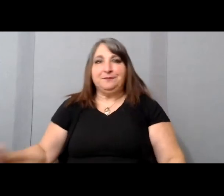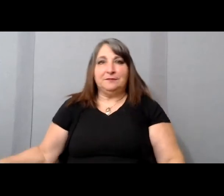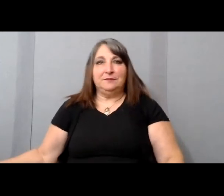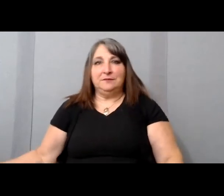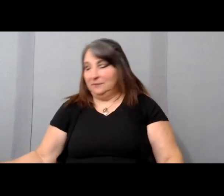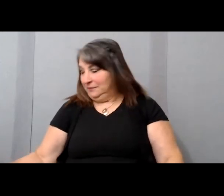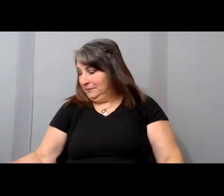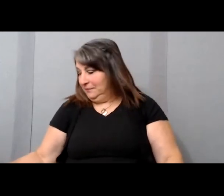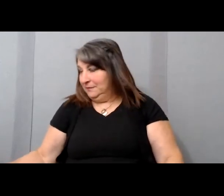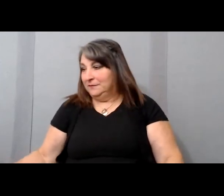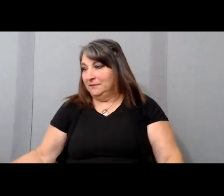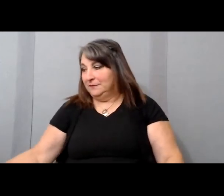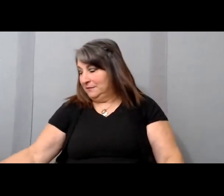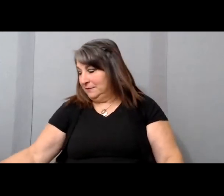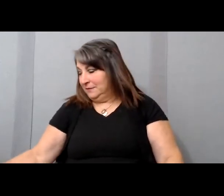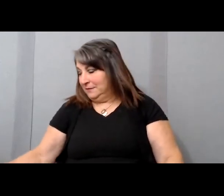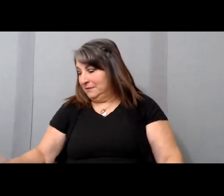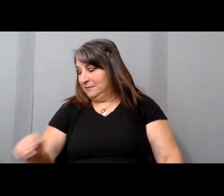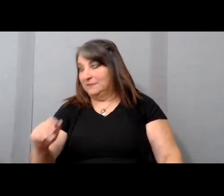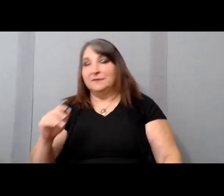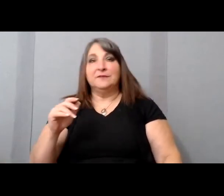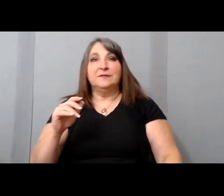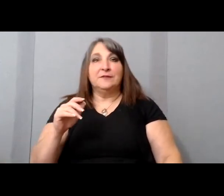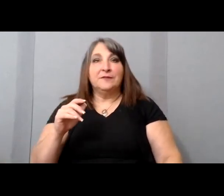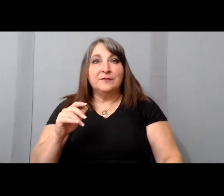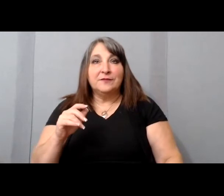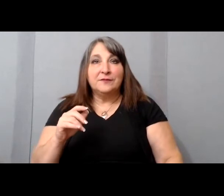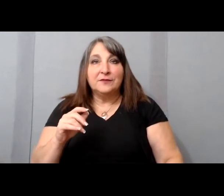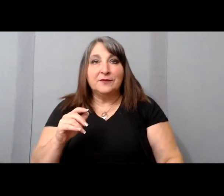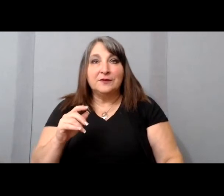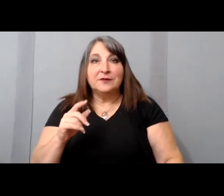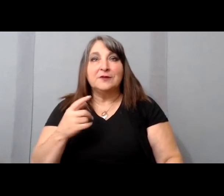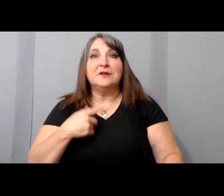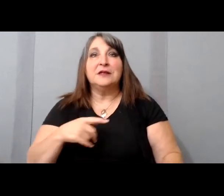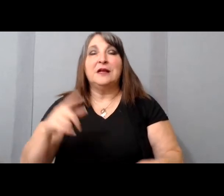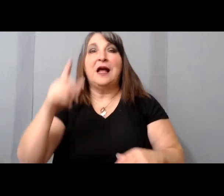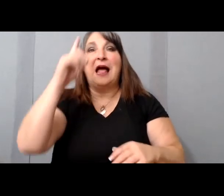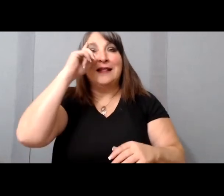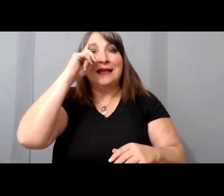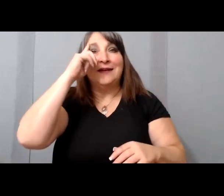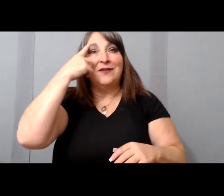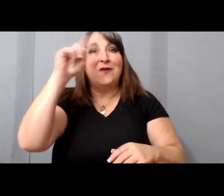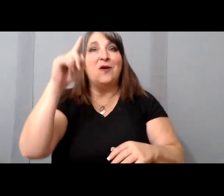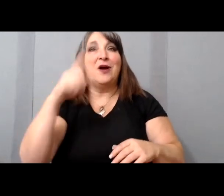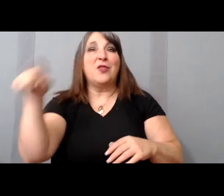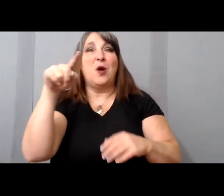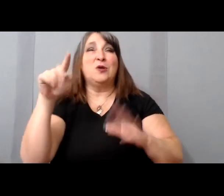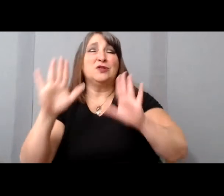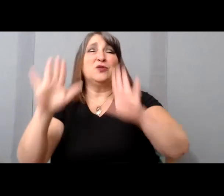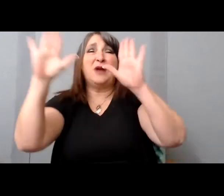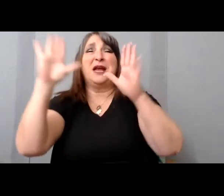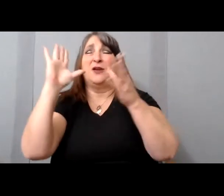All right, thank you, Matt. Thank you to the for those great